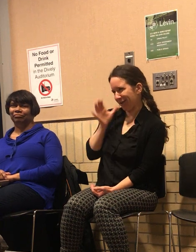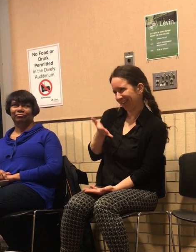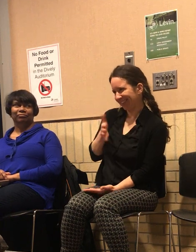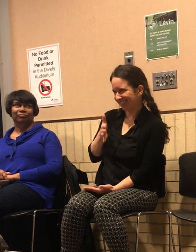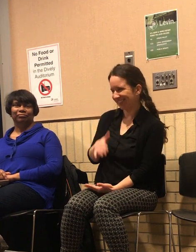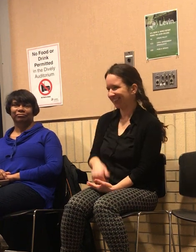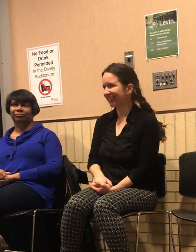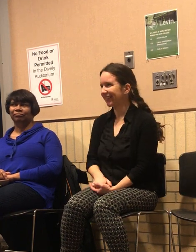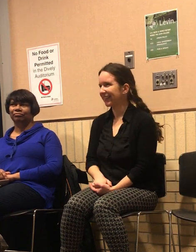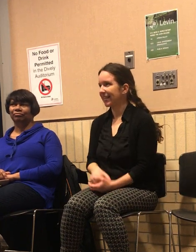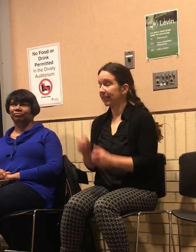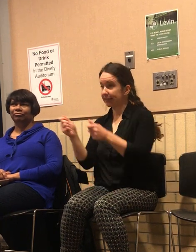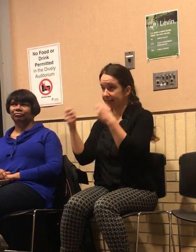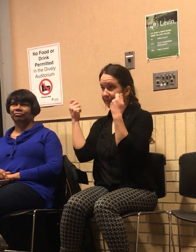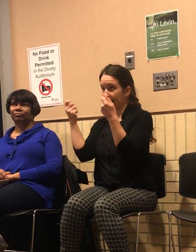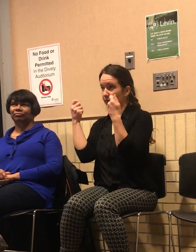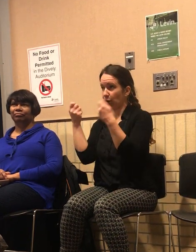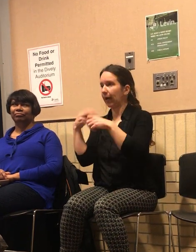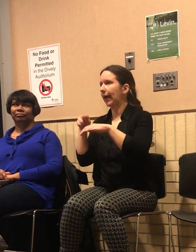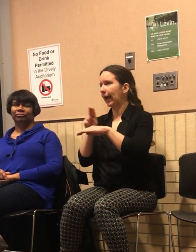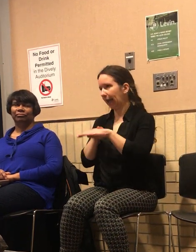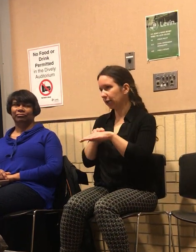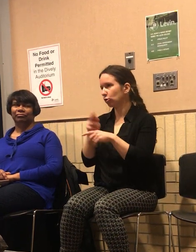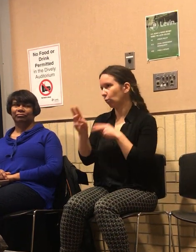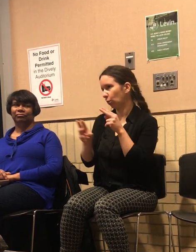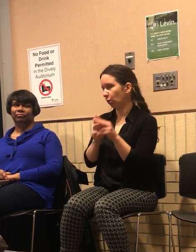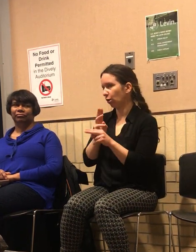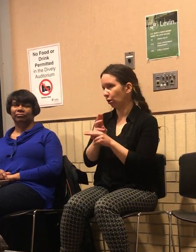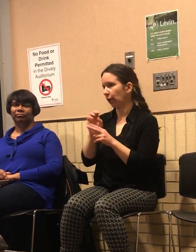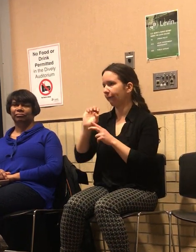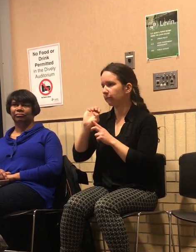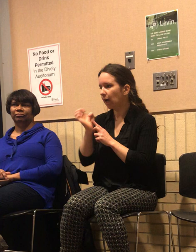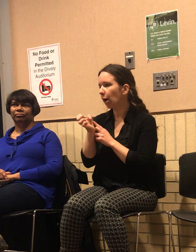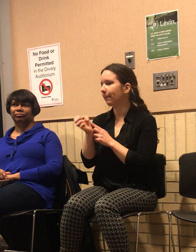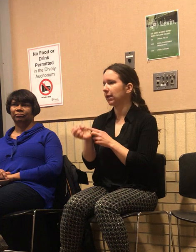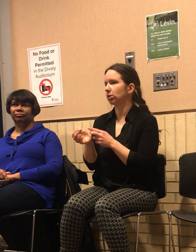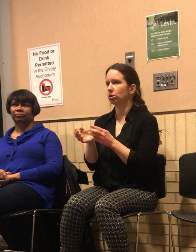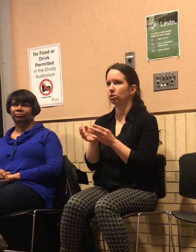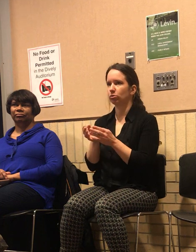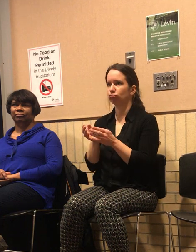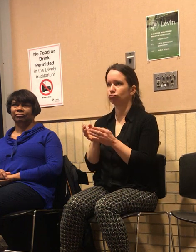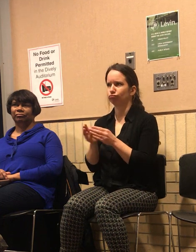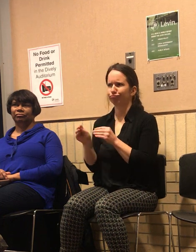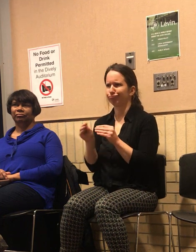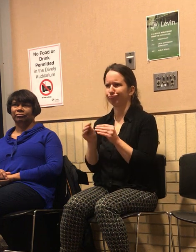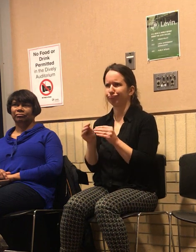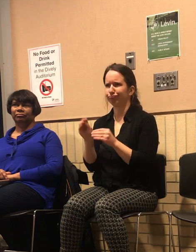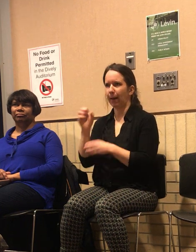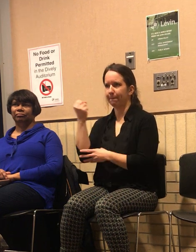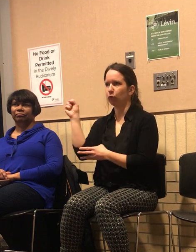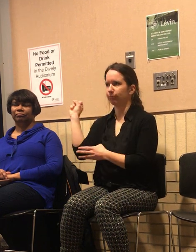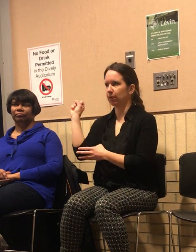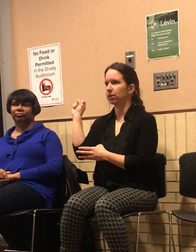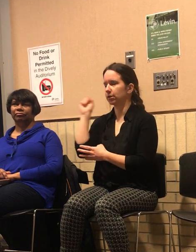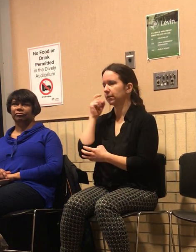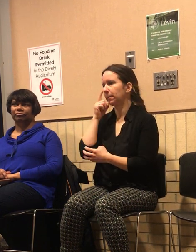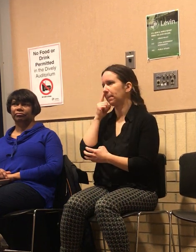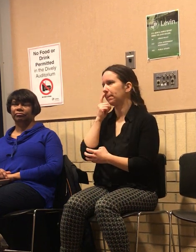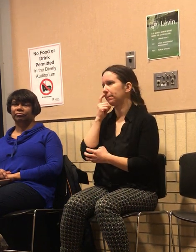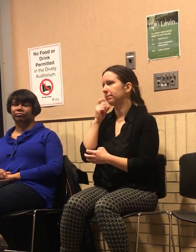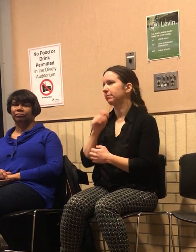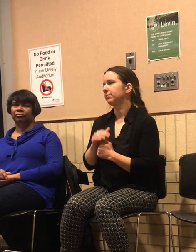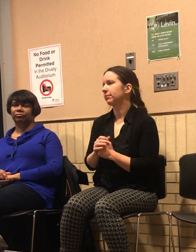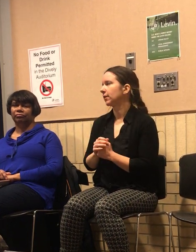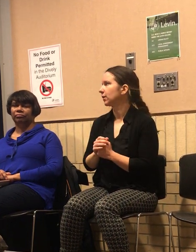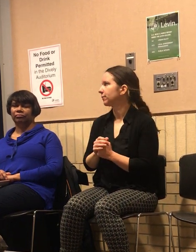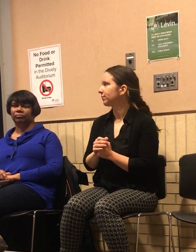that really celebrated nature, really celebrated the environmental movement for various reasons. Unfortunately, with that came a